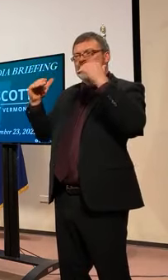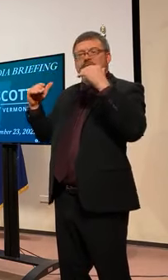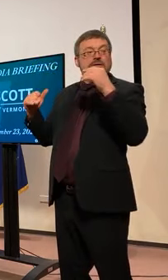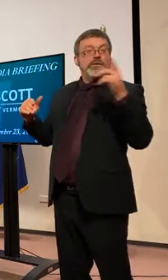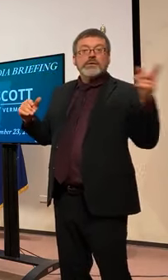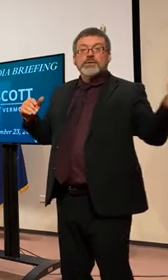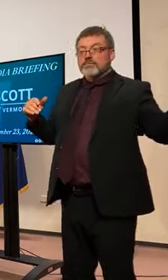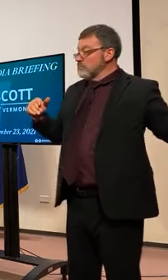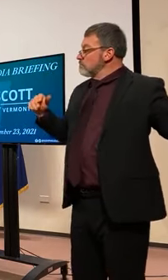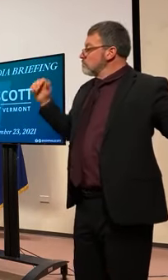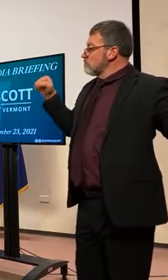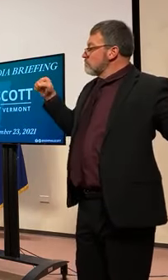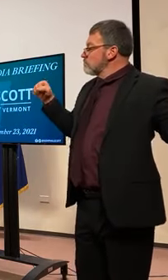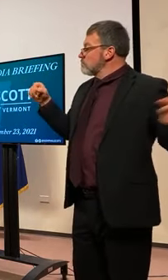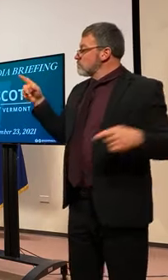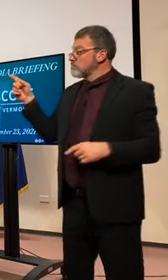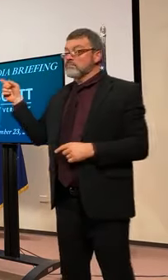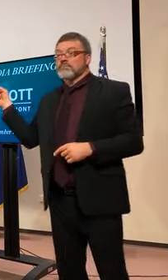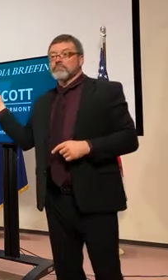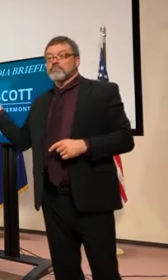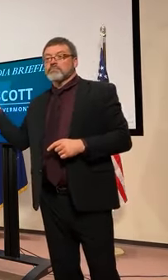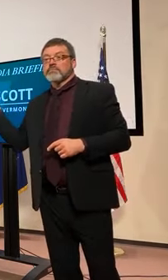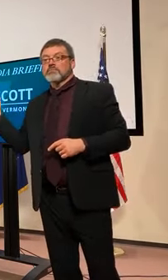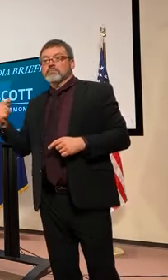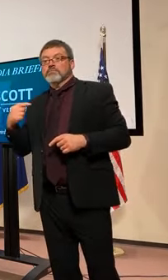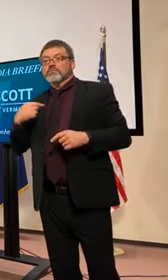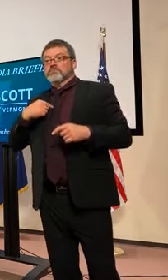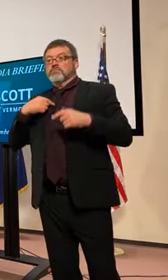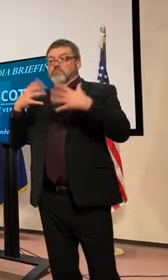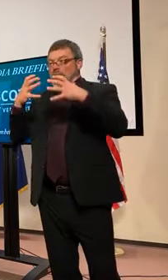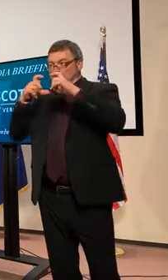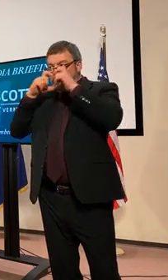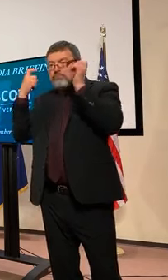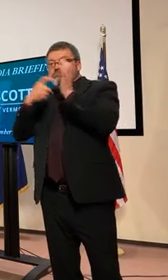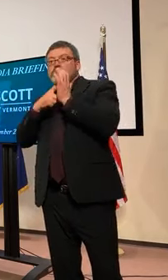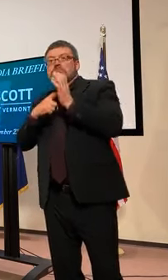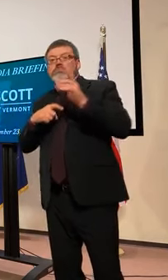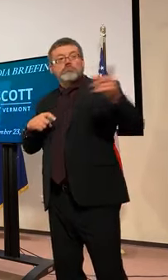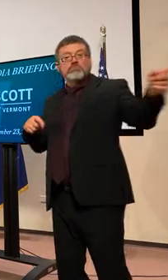Okay, state of emergency, they wanted mass mandates, correct?